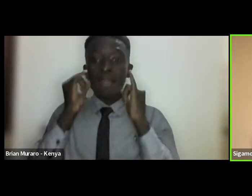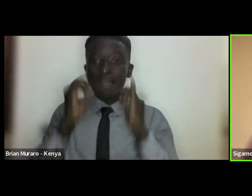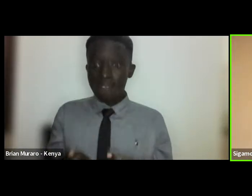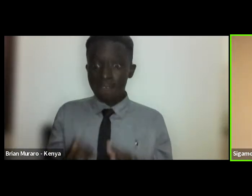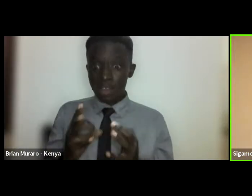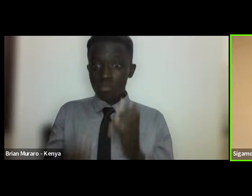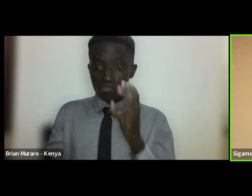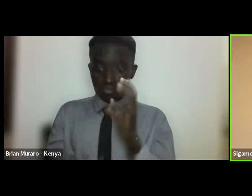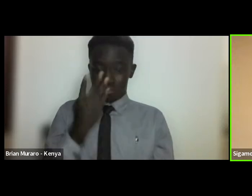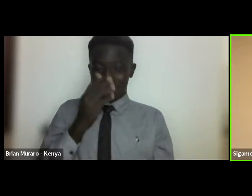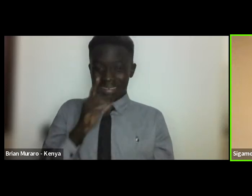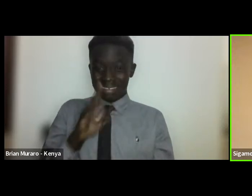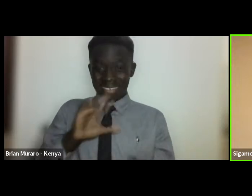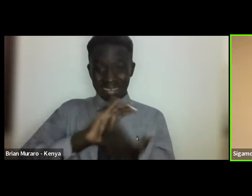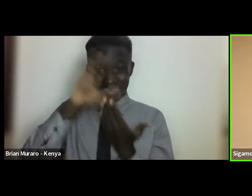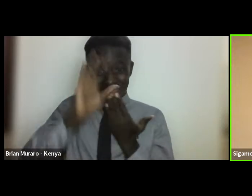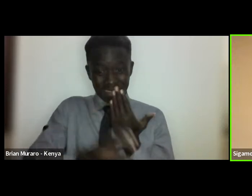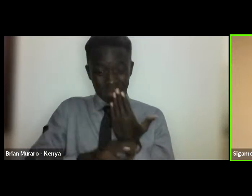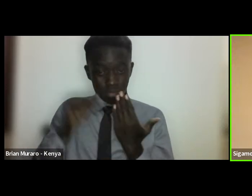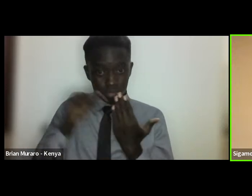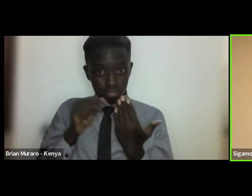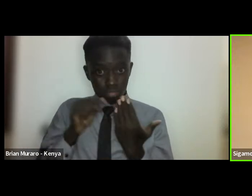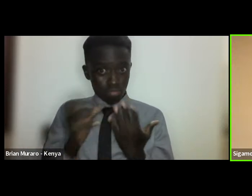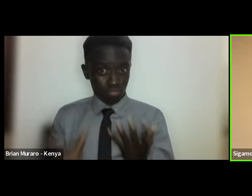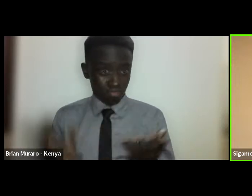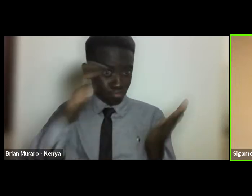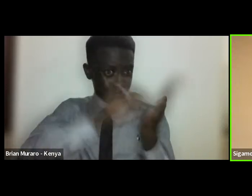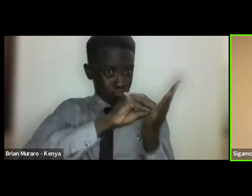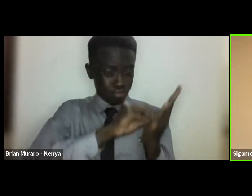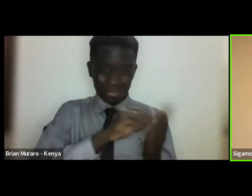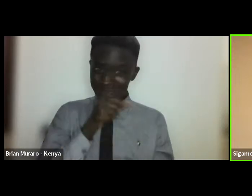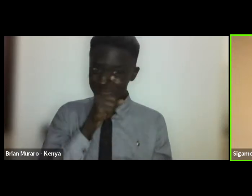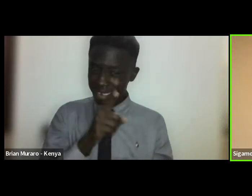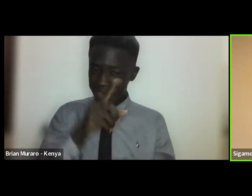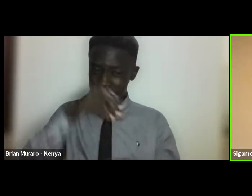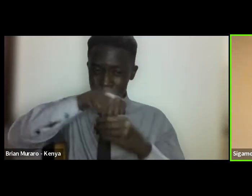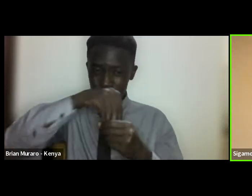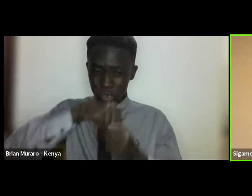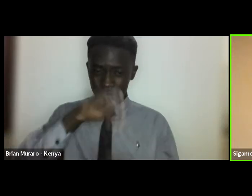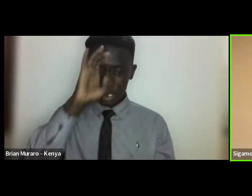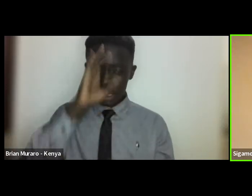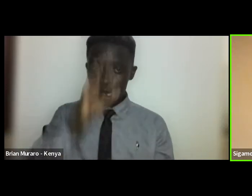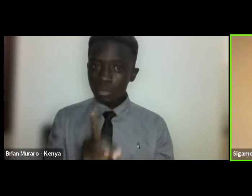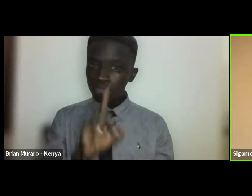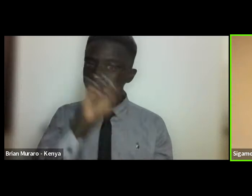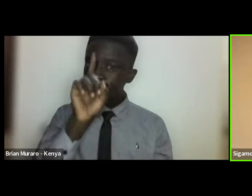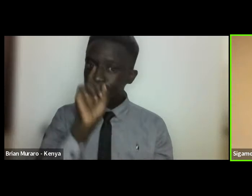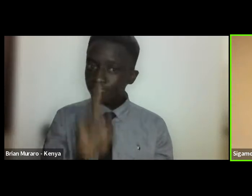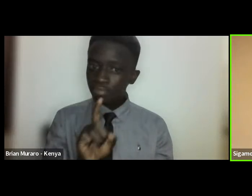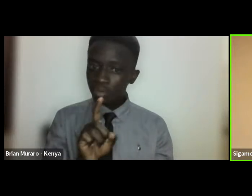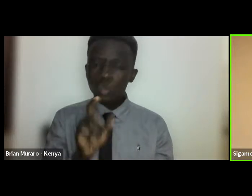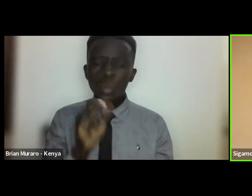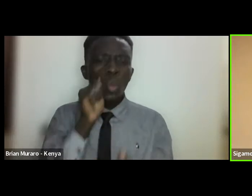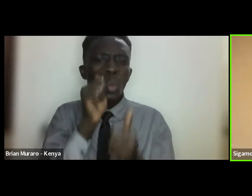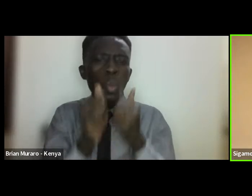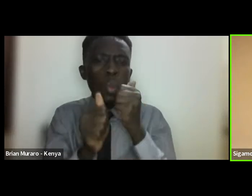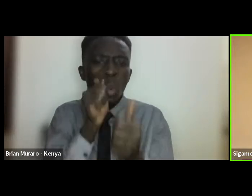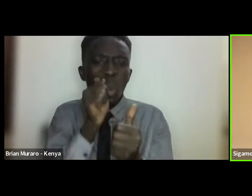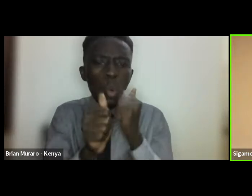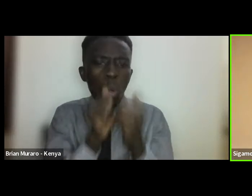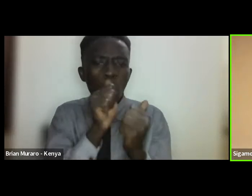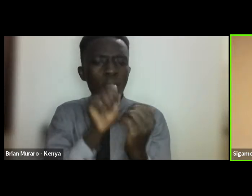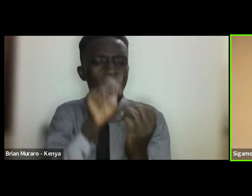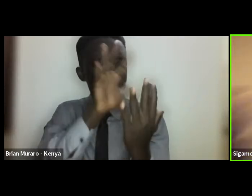this result in inclusive education? What conceptual framework exists within the